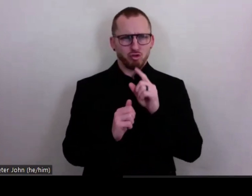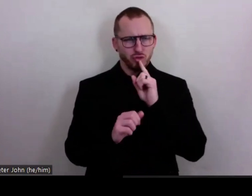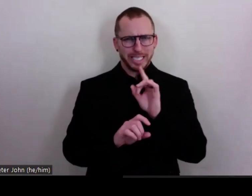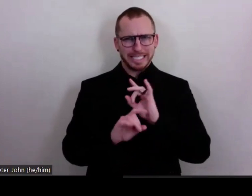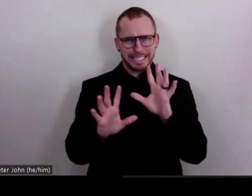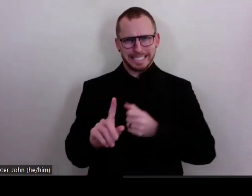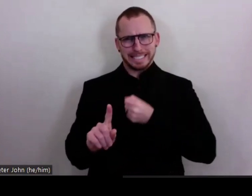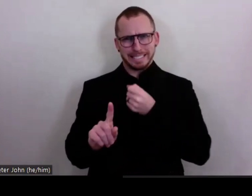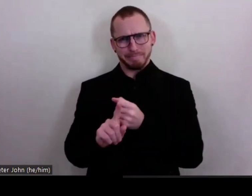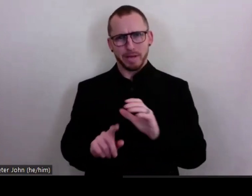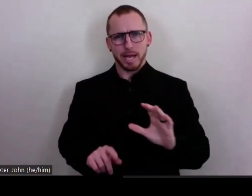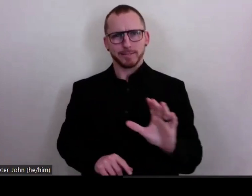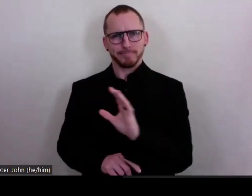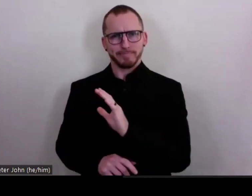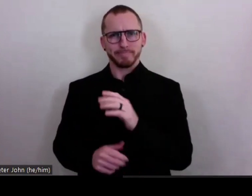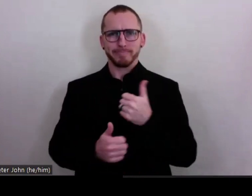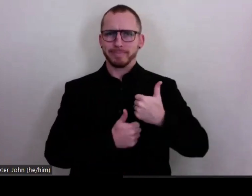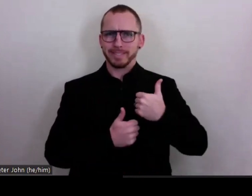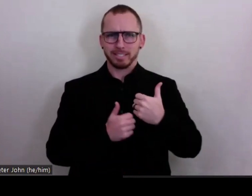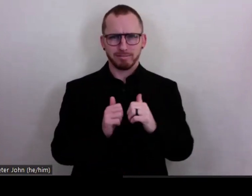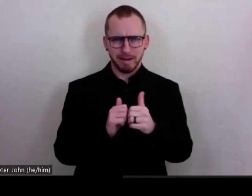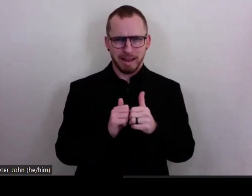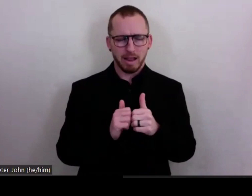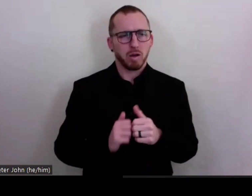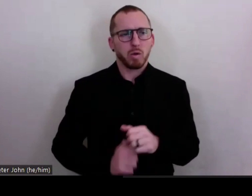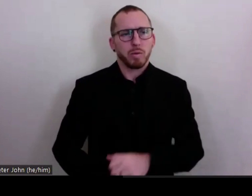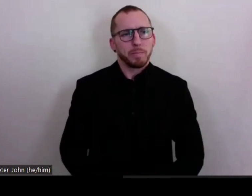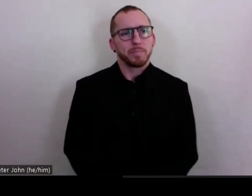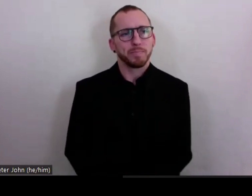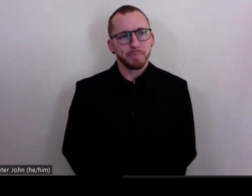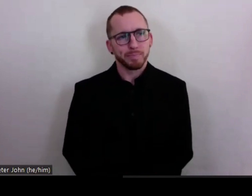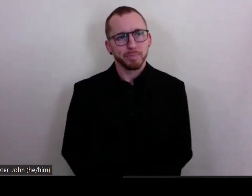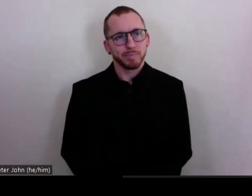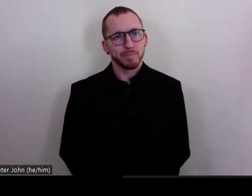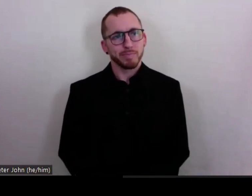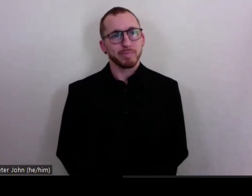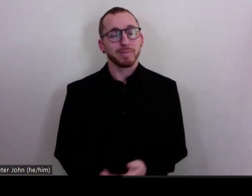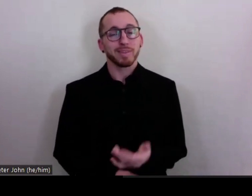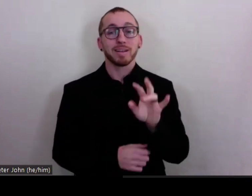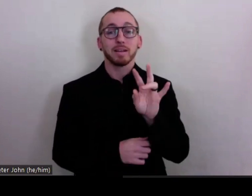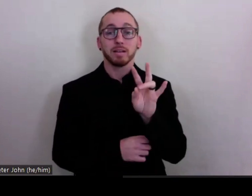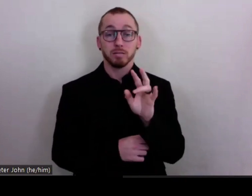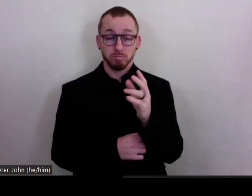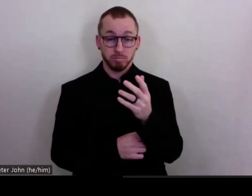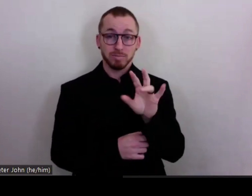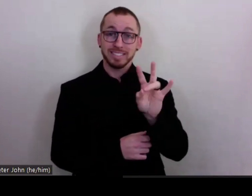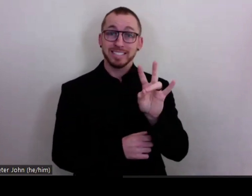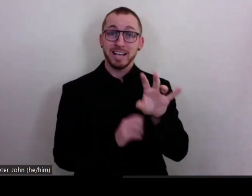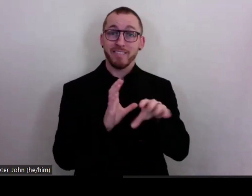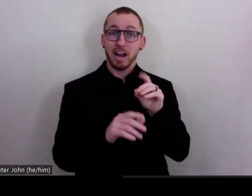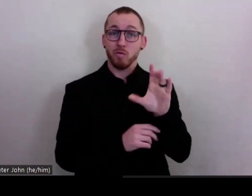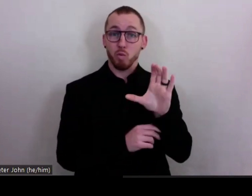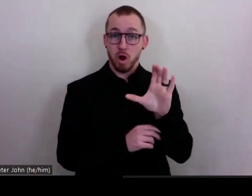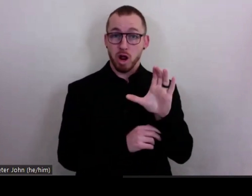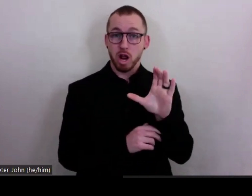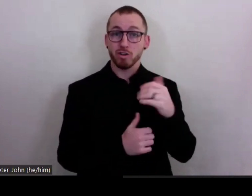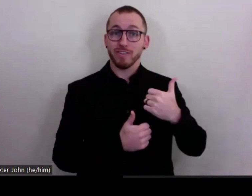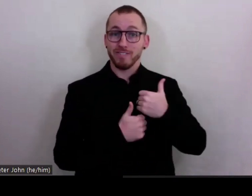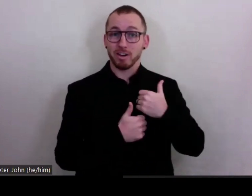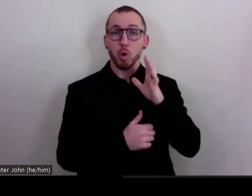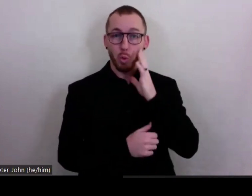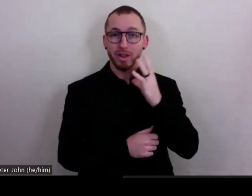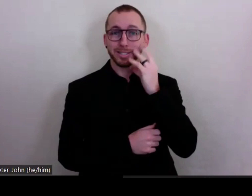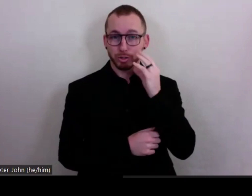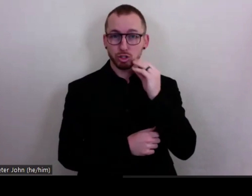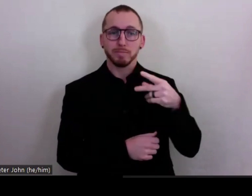veterans and active duty military? Well, 7 out of 100 veterans will experience PTSD within their